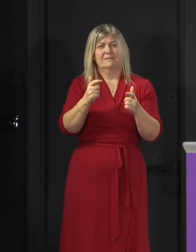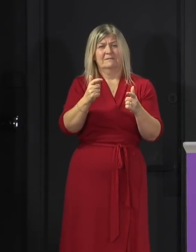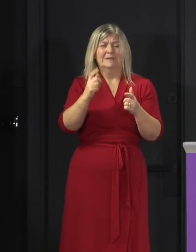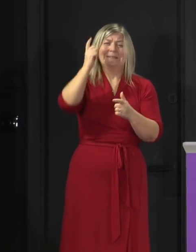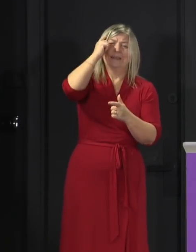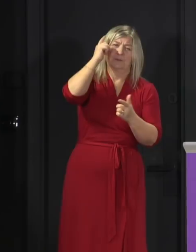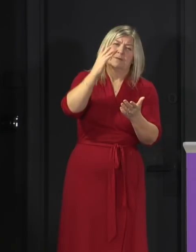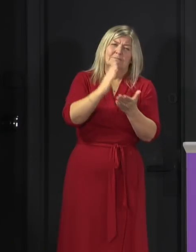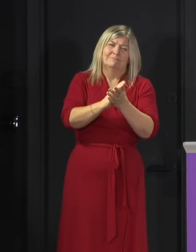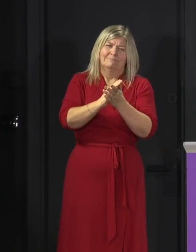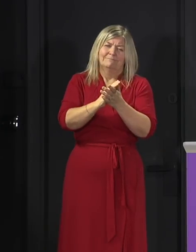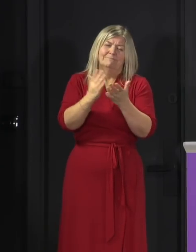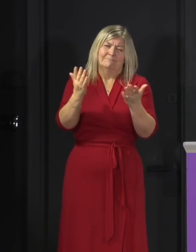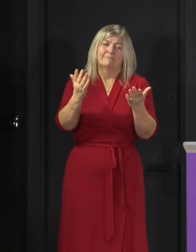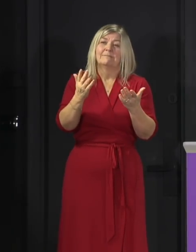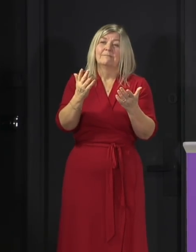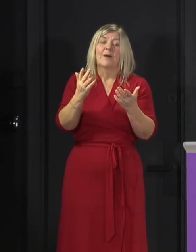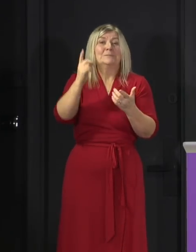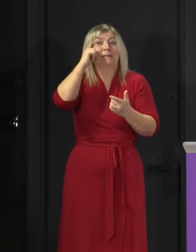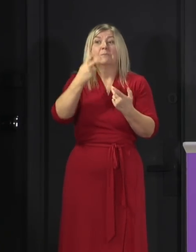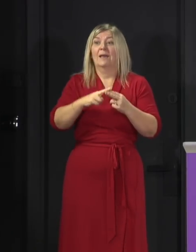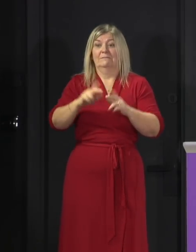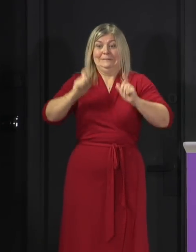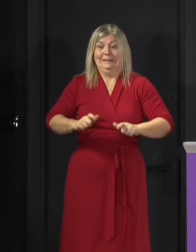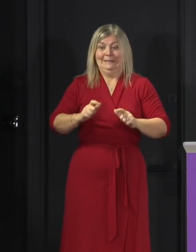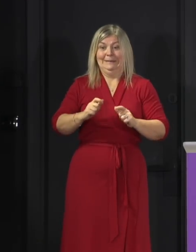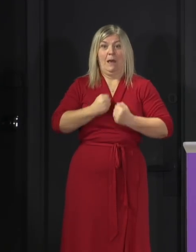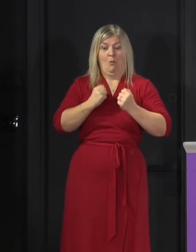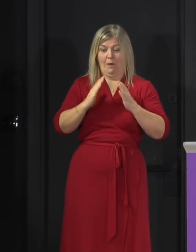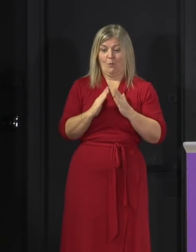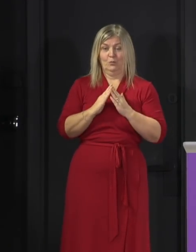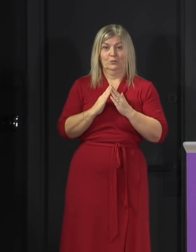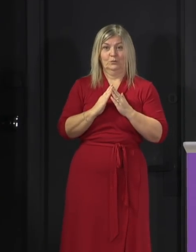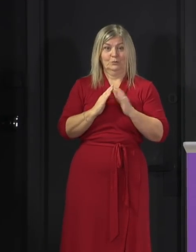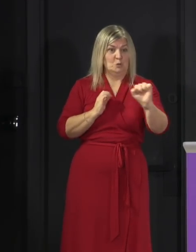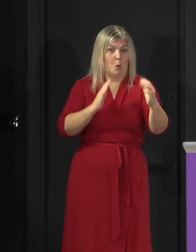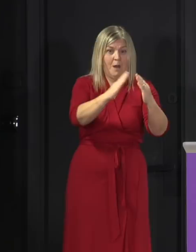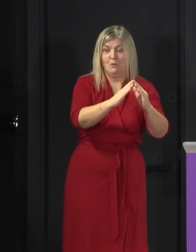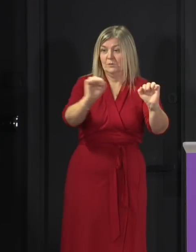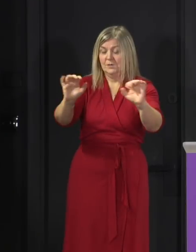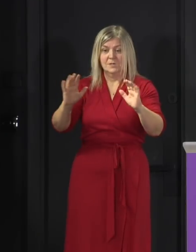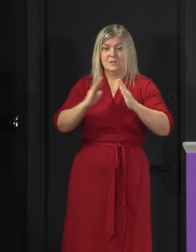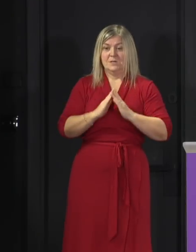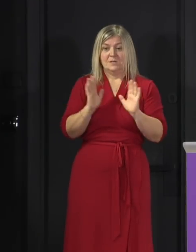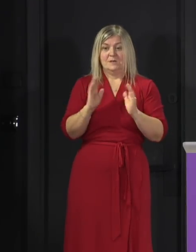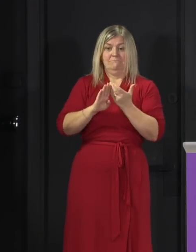us if we just all stayed in our own houses all the time and didn't see anybody, but I have to couple that